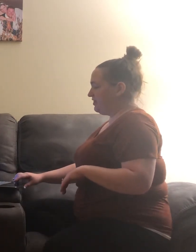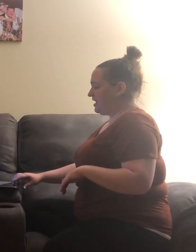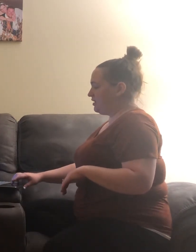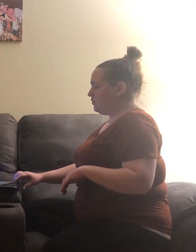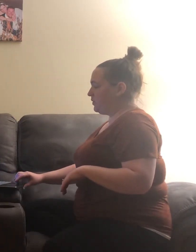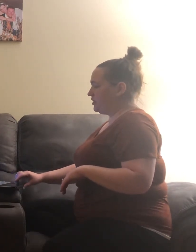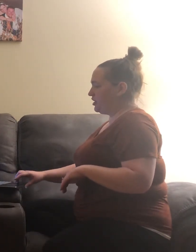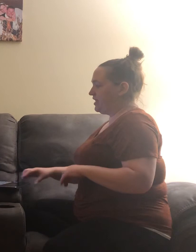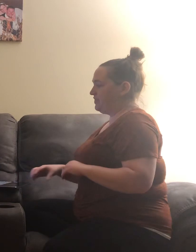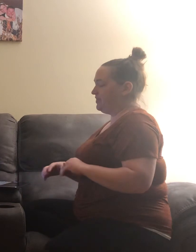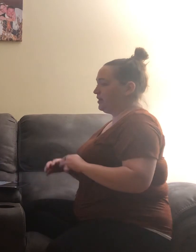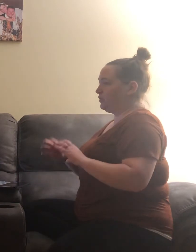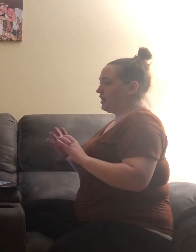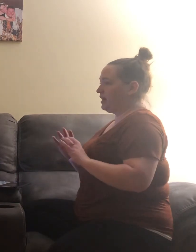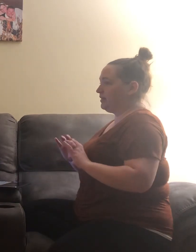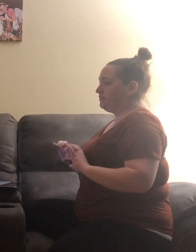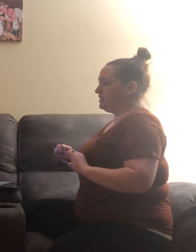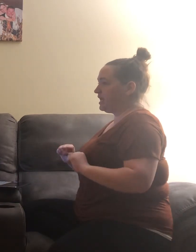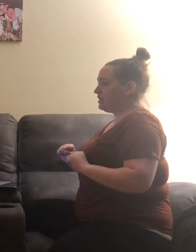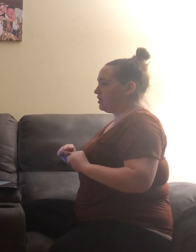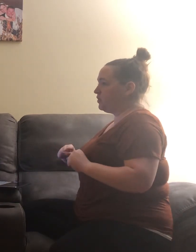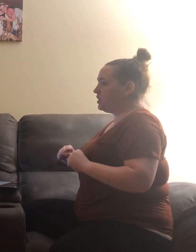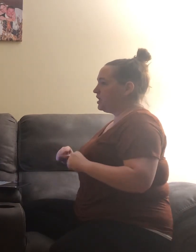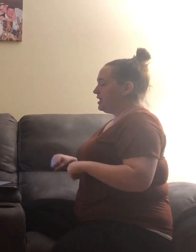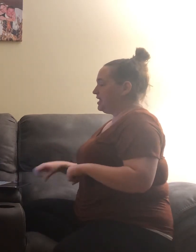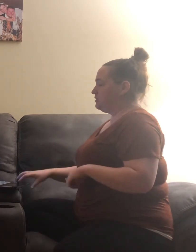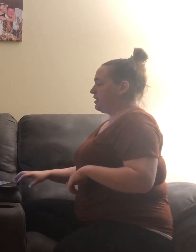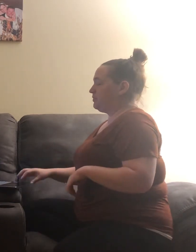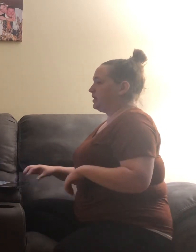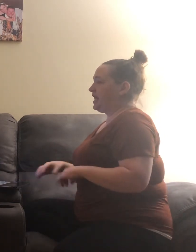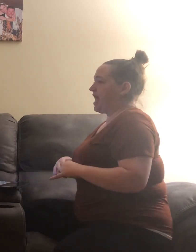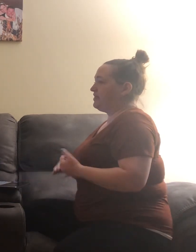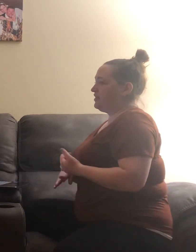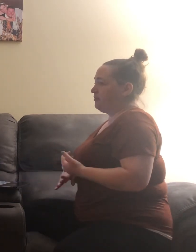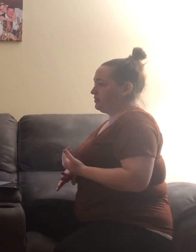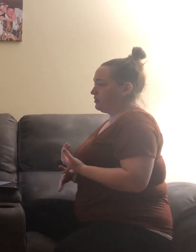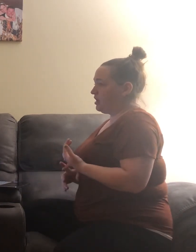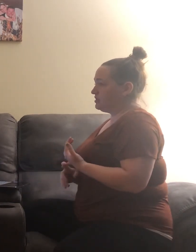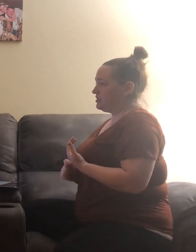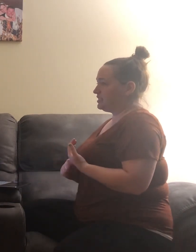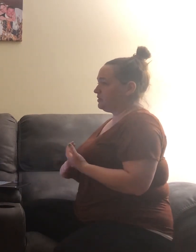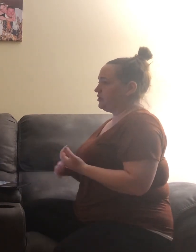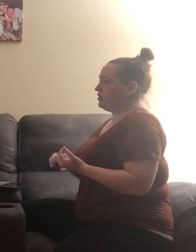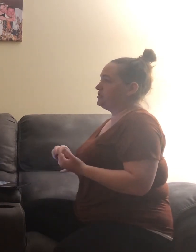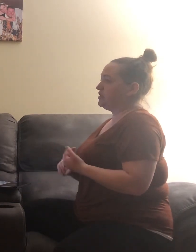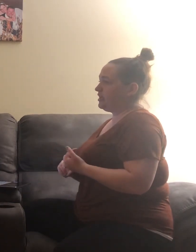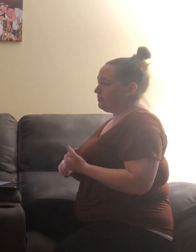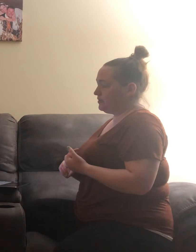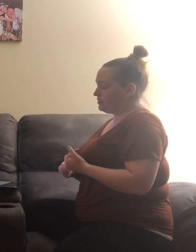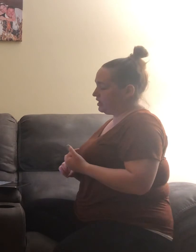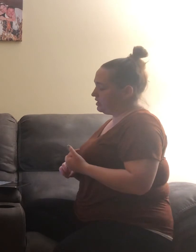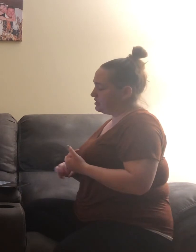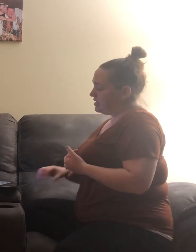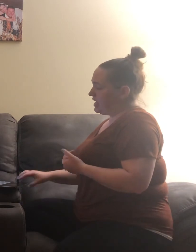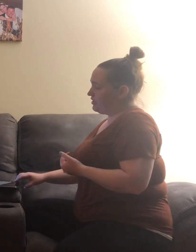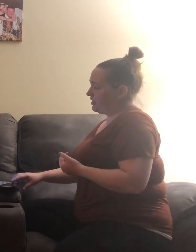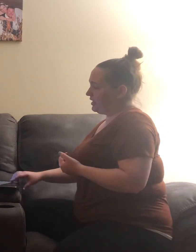Then when you're in the yellow is when we're going to add the albuterol. So that's when you're going to start albuterol, and you're going to kind of